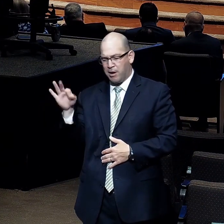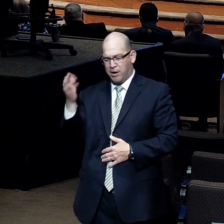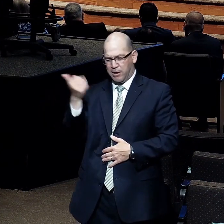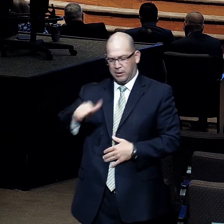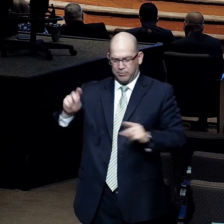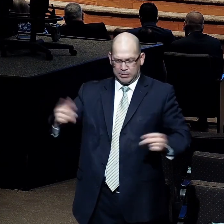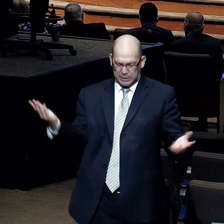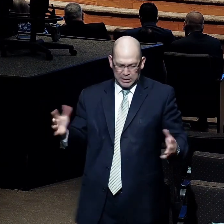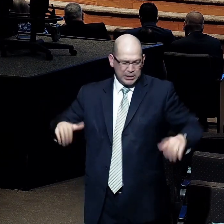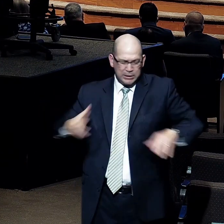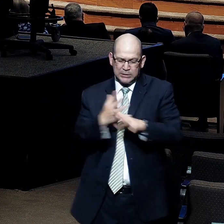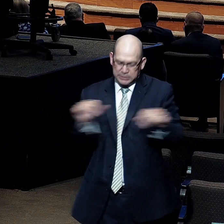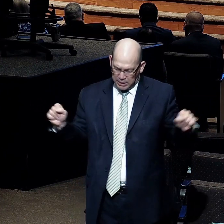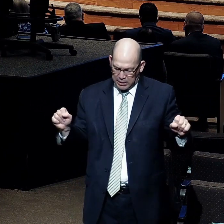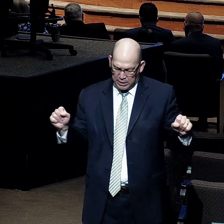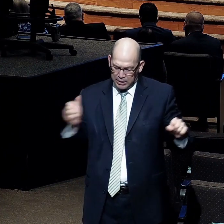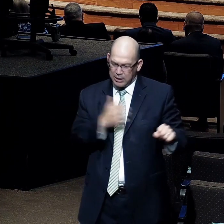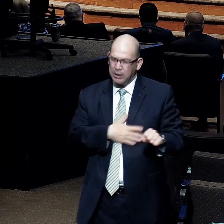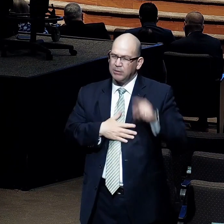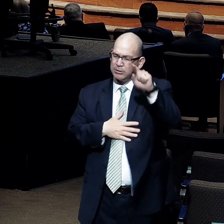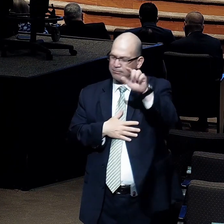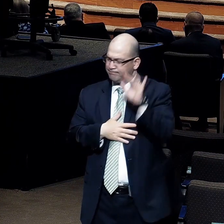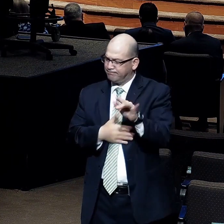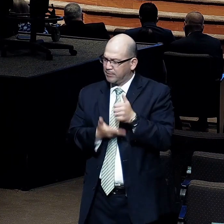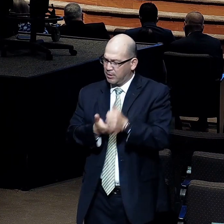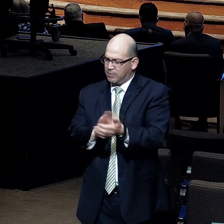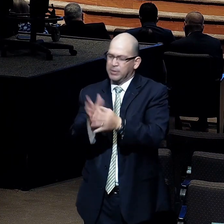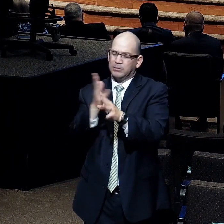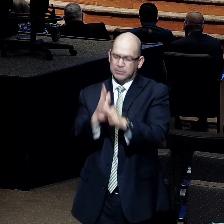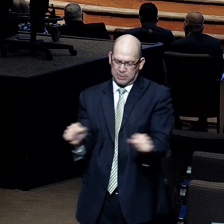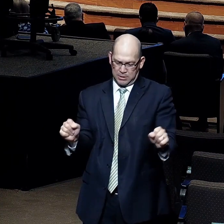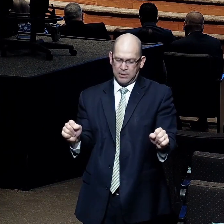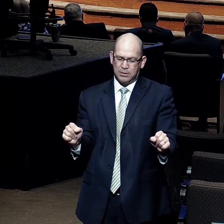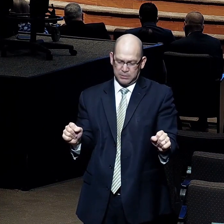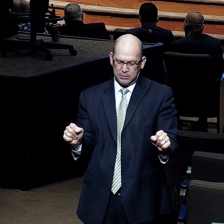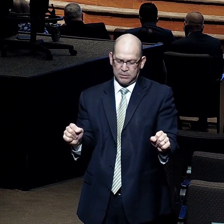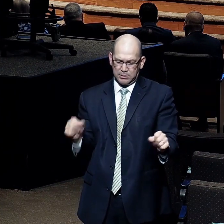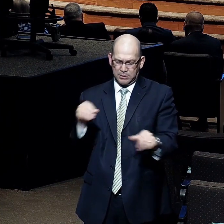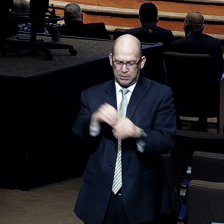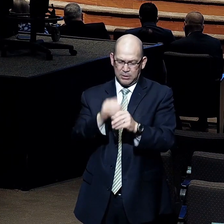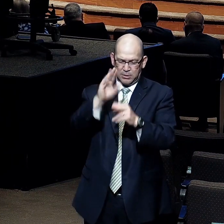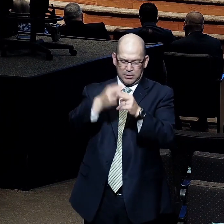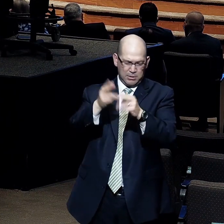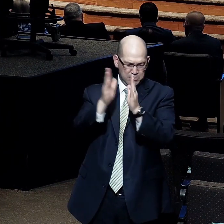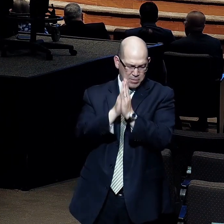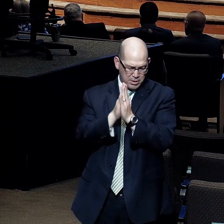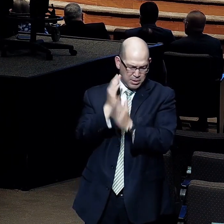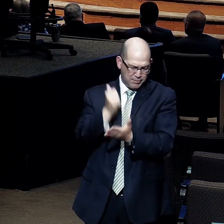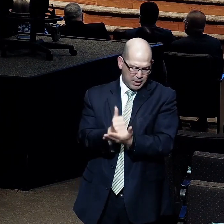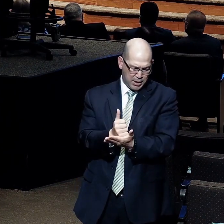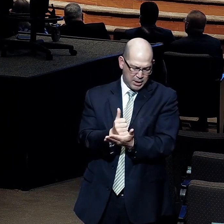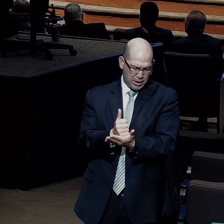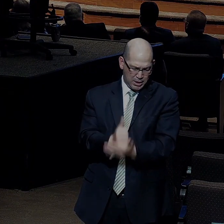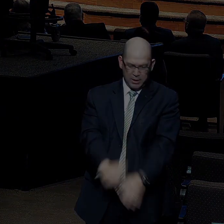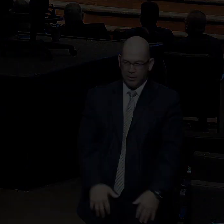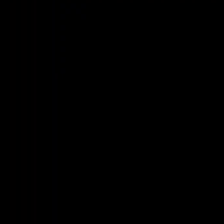salvation, help them to get that settled so they can spend eternity with you. And in your name I pray. Amen.